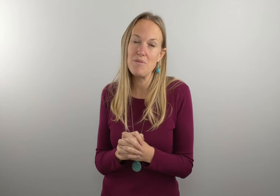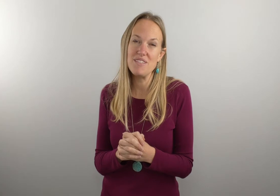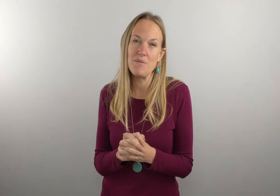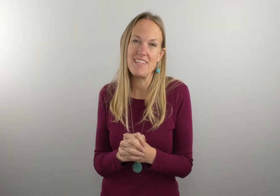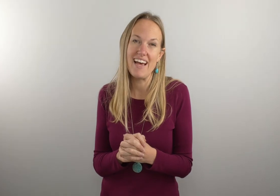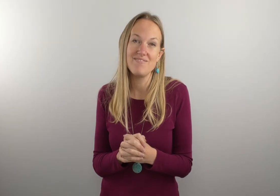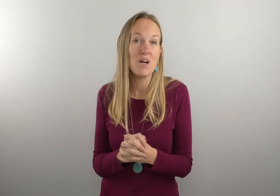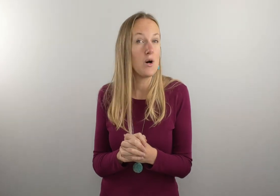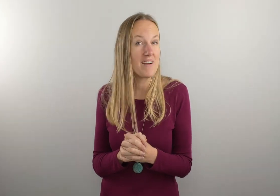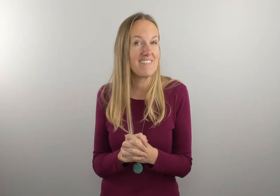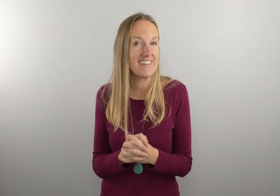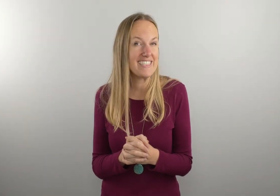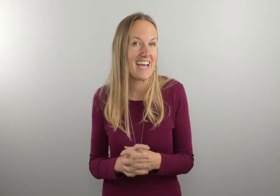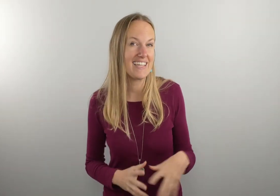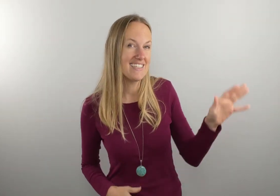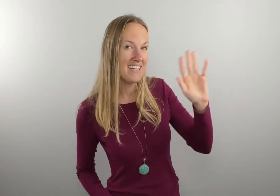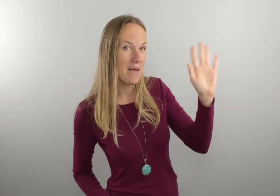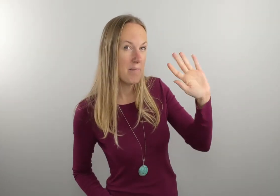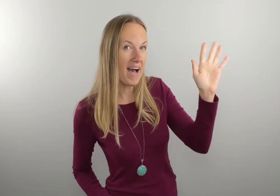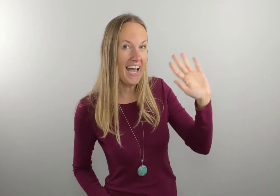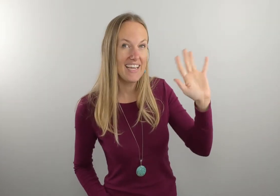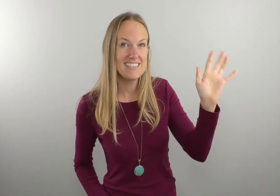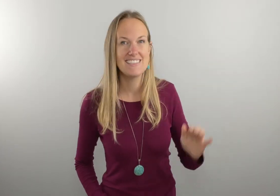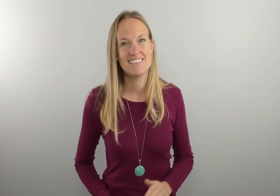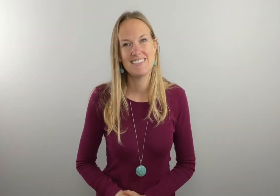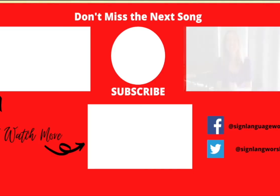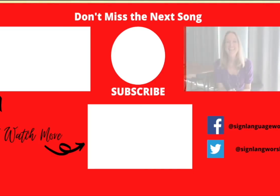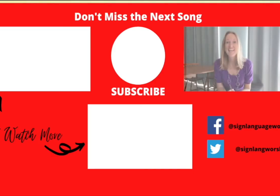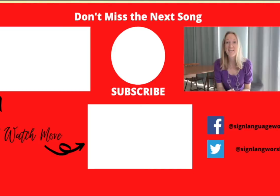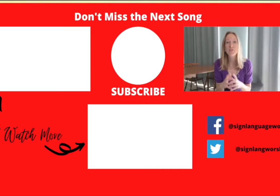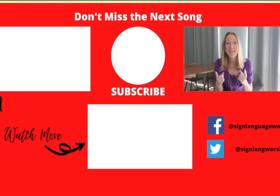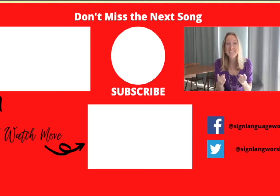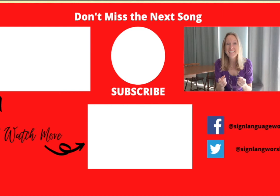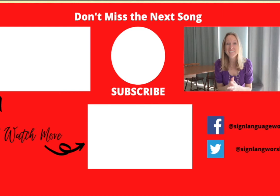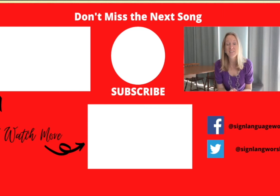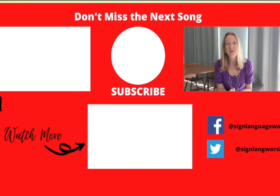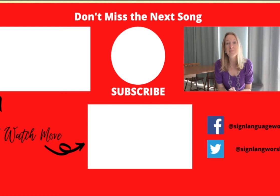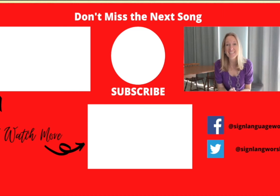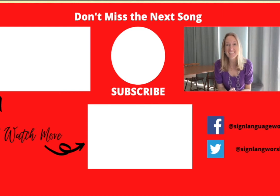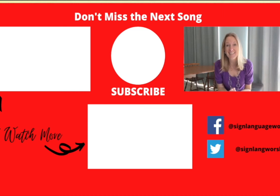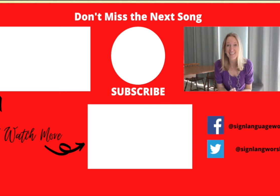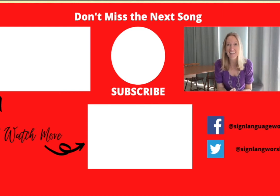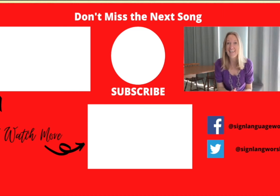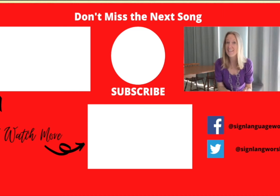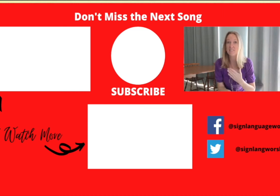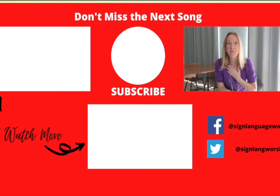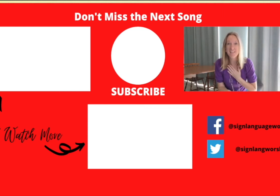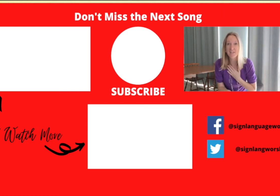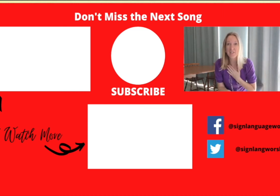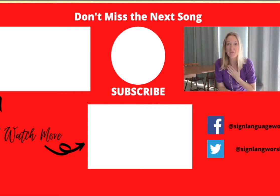music with you. Hope you're having a great day. Bye. If you liked today's video, please click like. It gives me the encouragement I